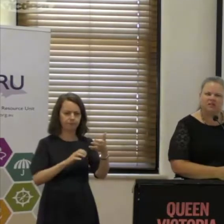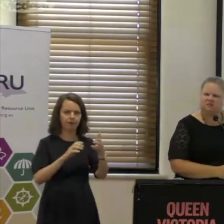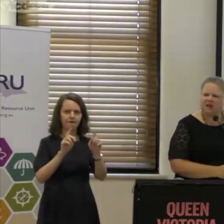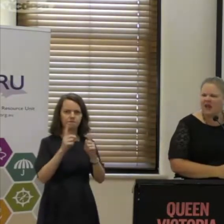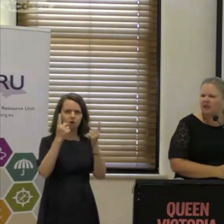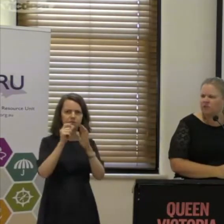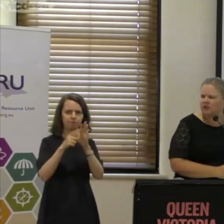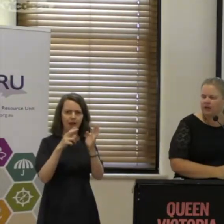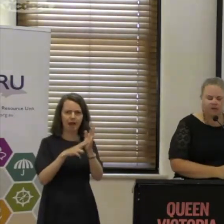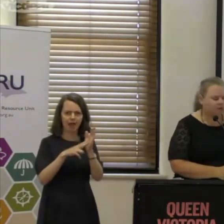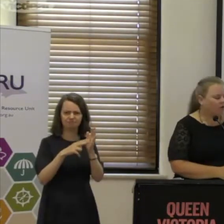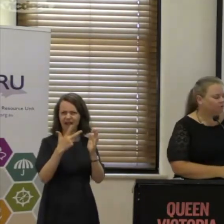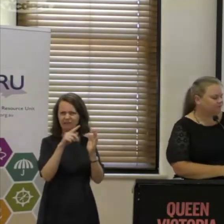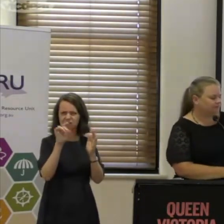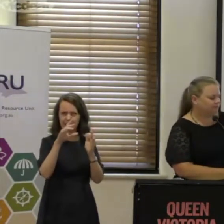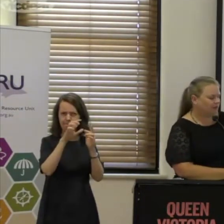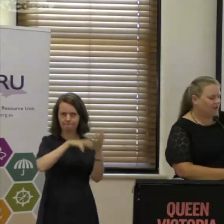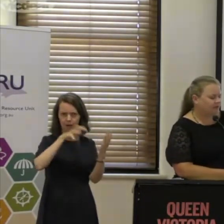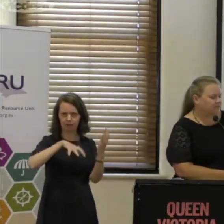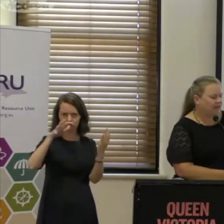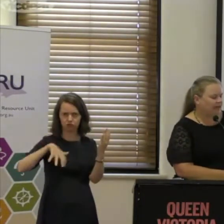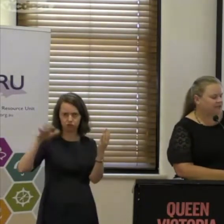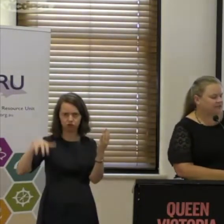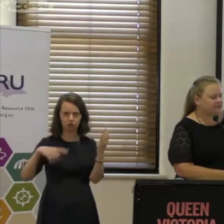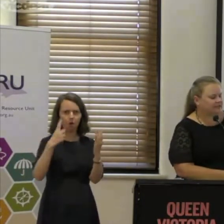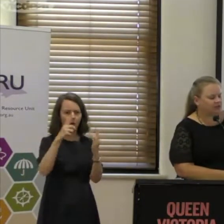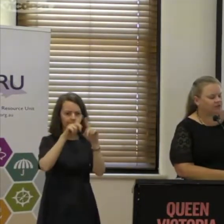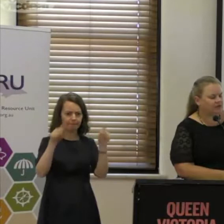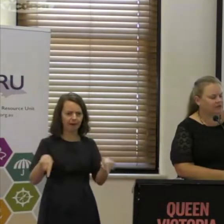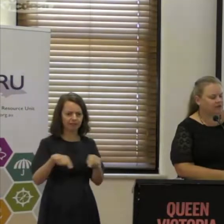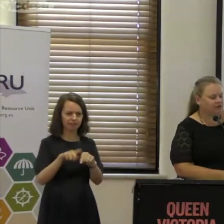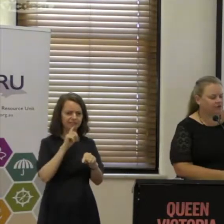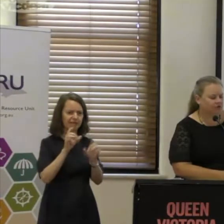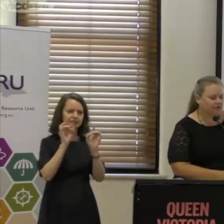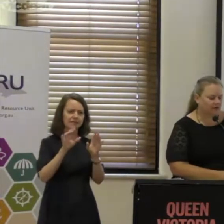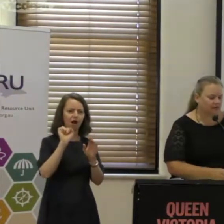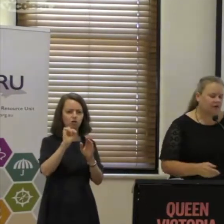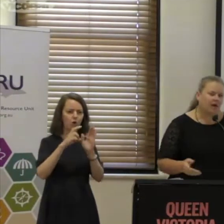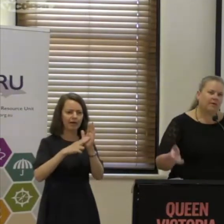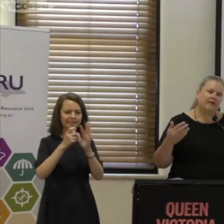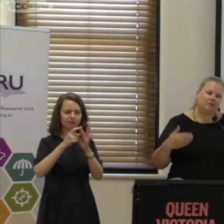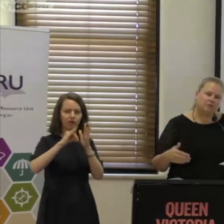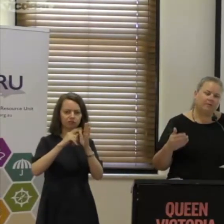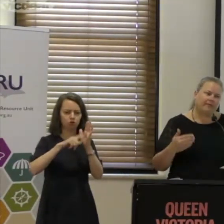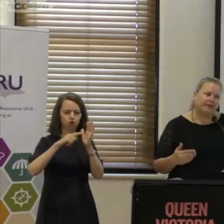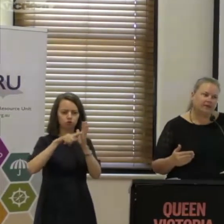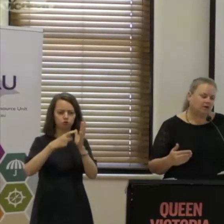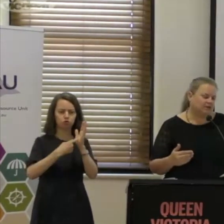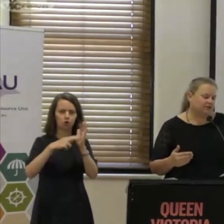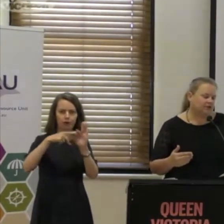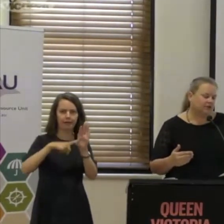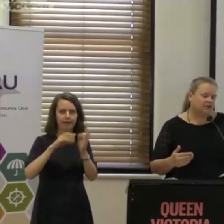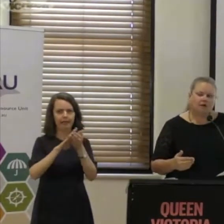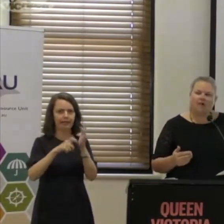document, that's about 8 or 10 pages long, there's a page that says start your NDIS journey here. And when they talk about the